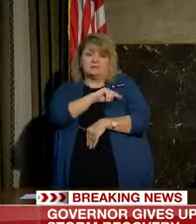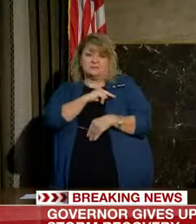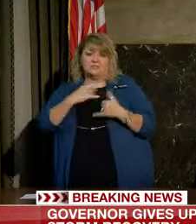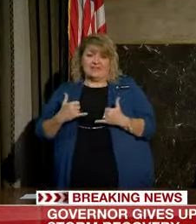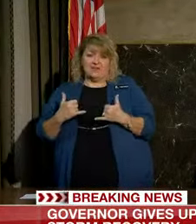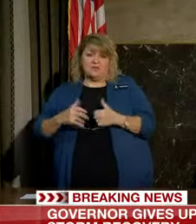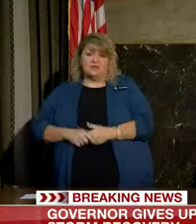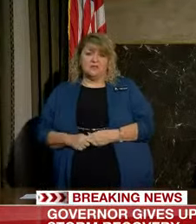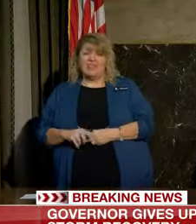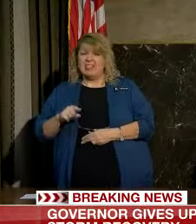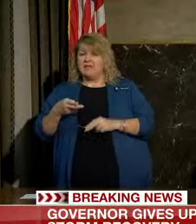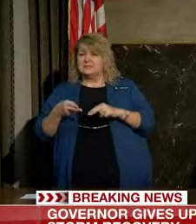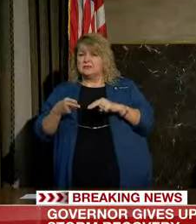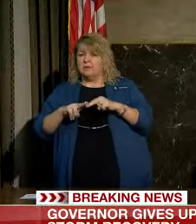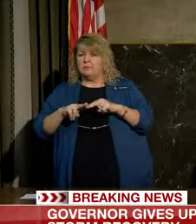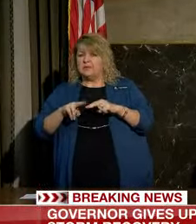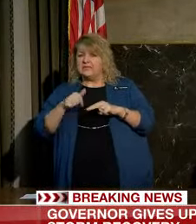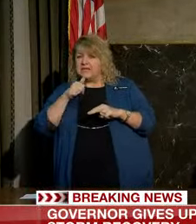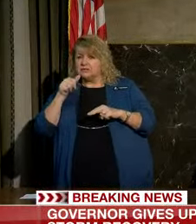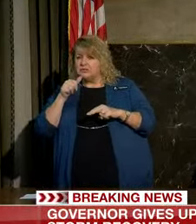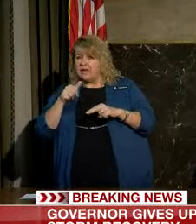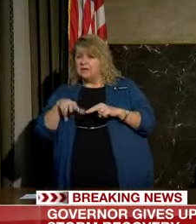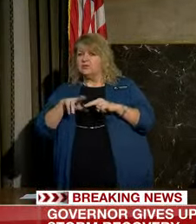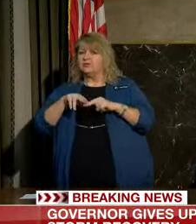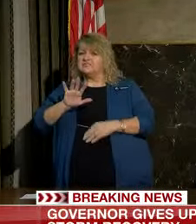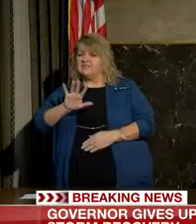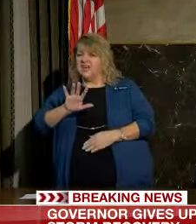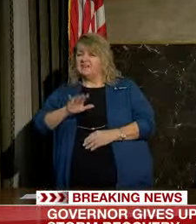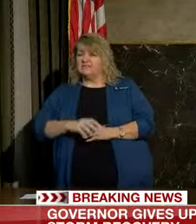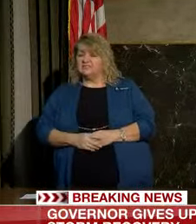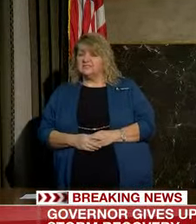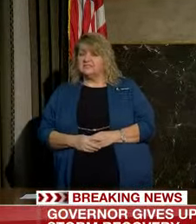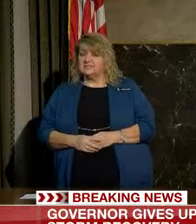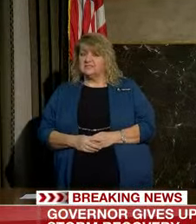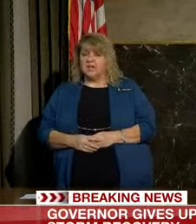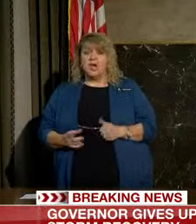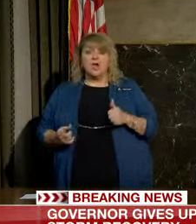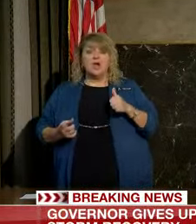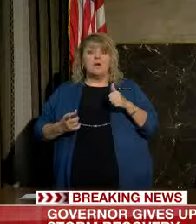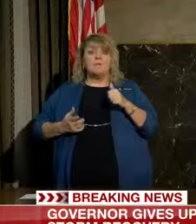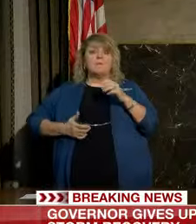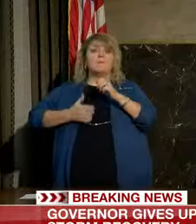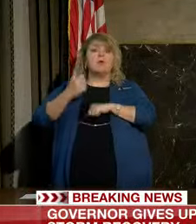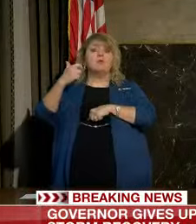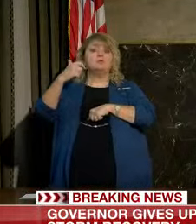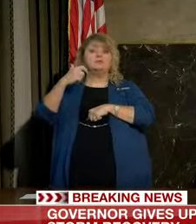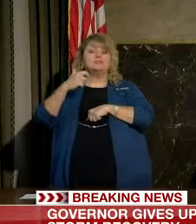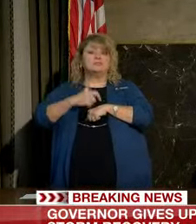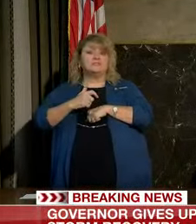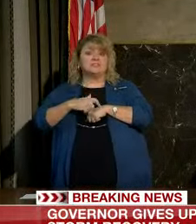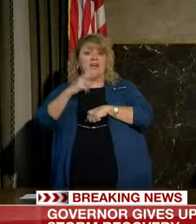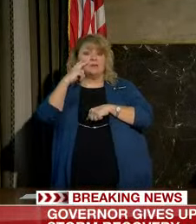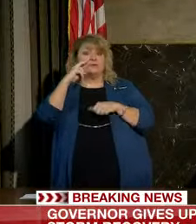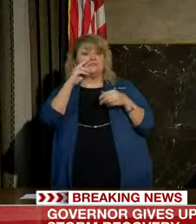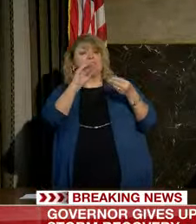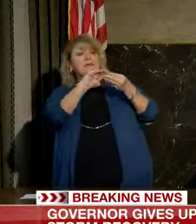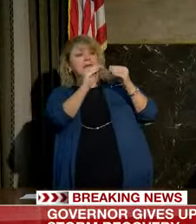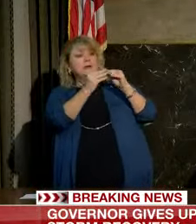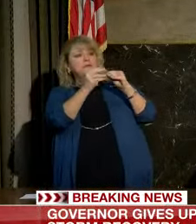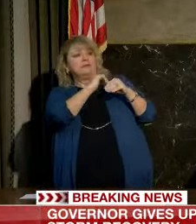That's actually up 5 from yesterday. This is the first time in quite a while where we've actually seen a daily increase in the